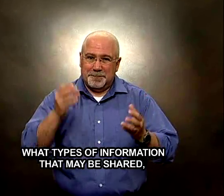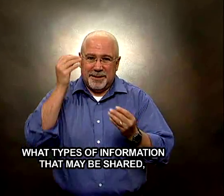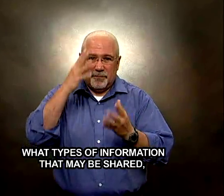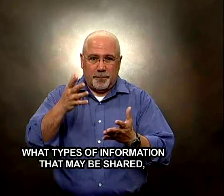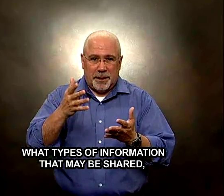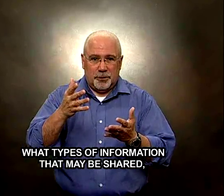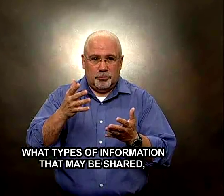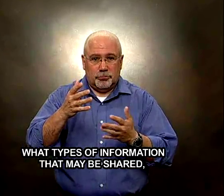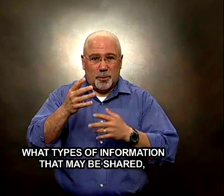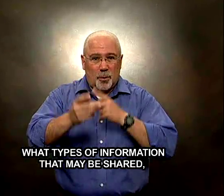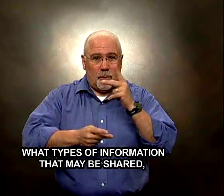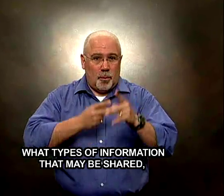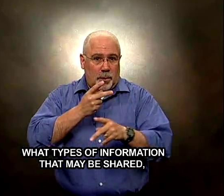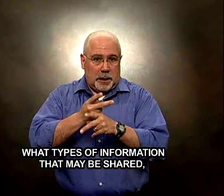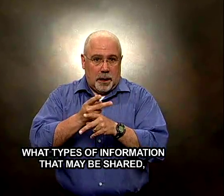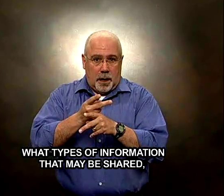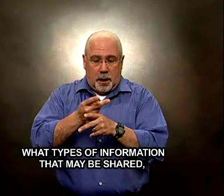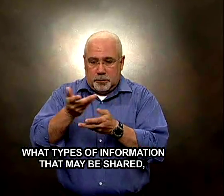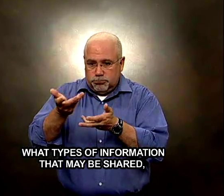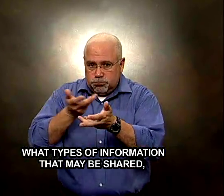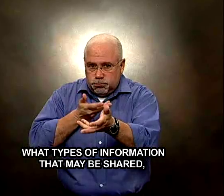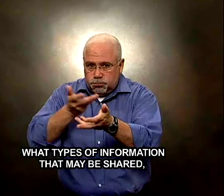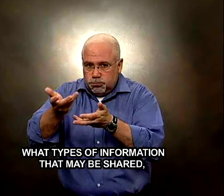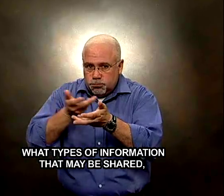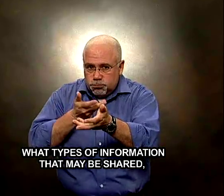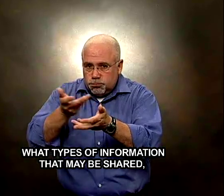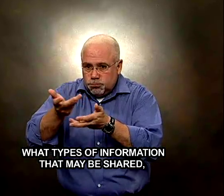what types of information that may be shared,